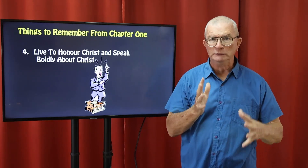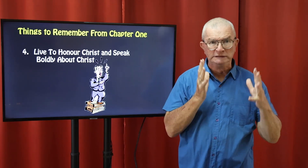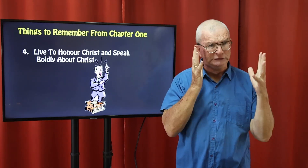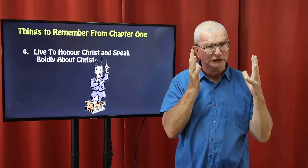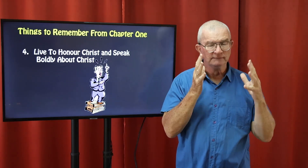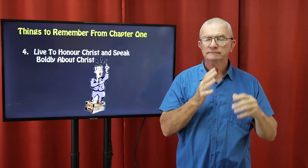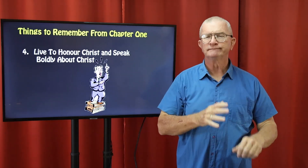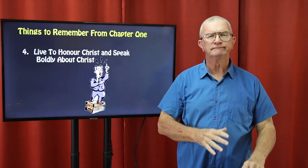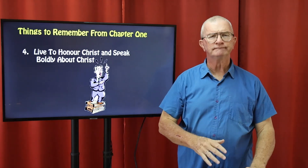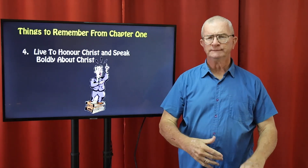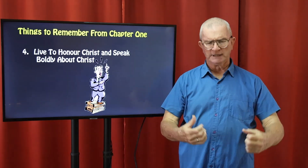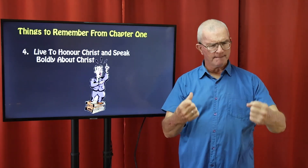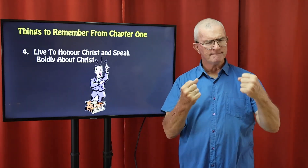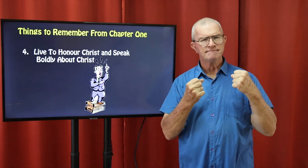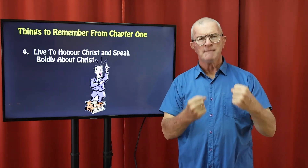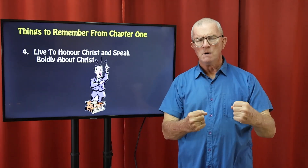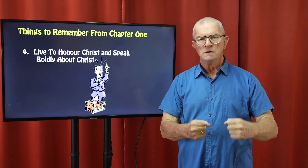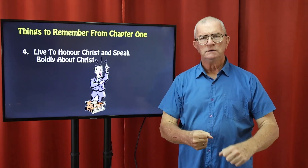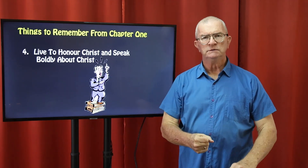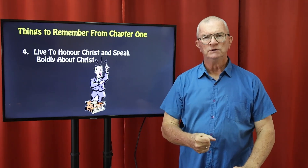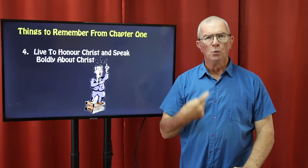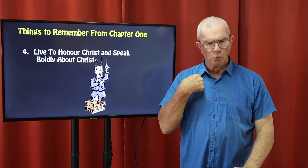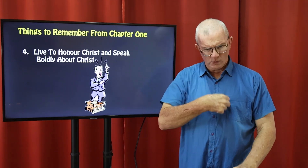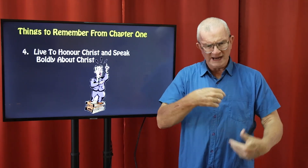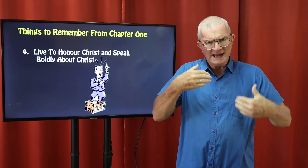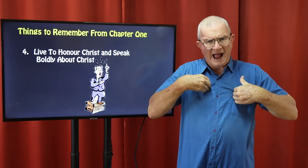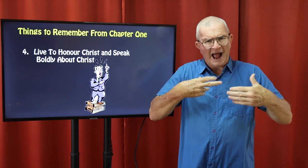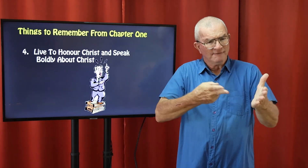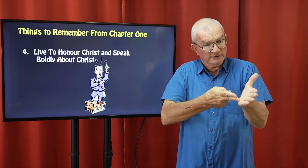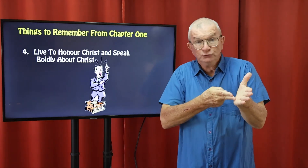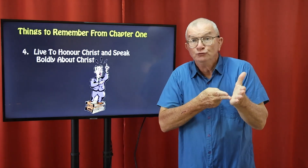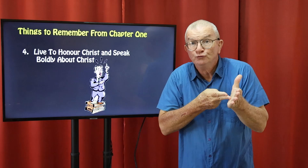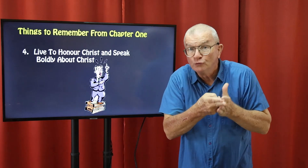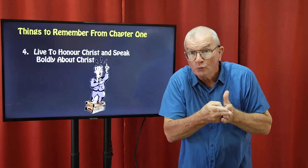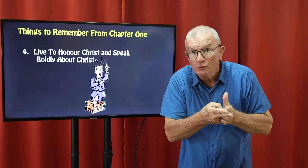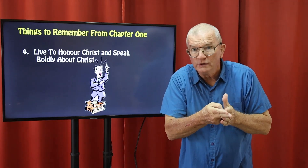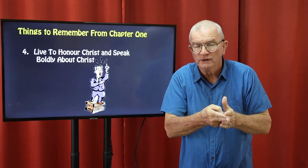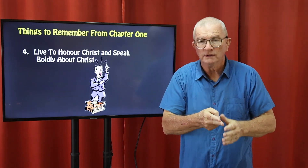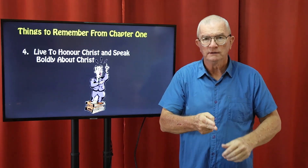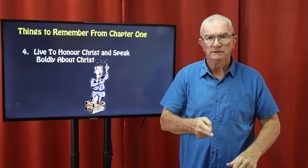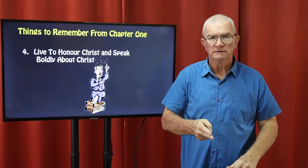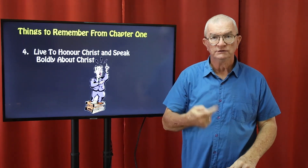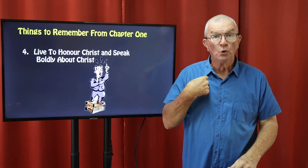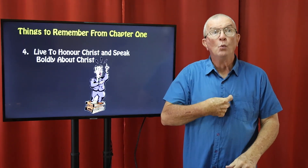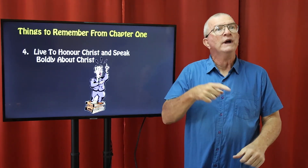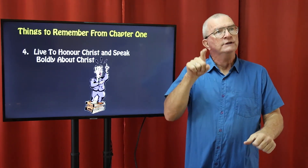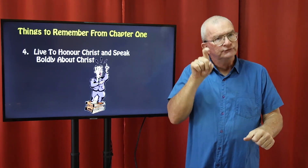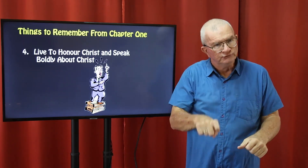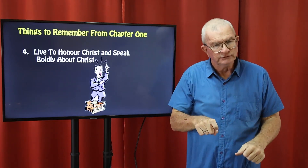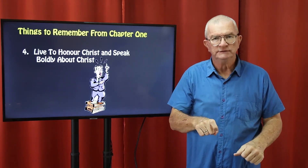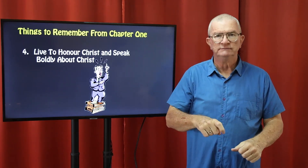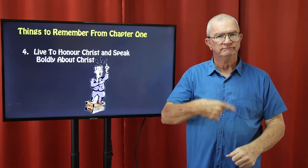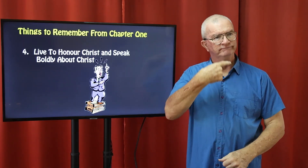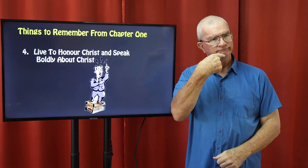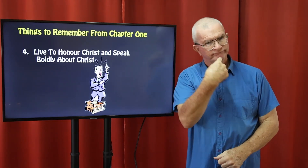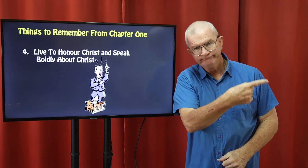to believe in God. Let's not be embarrassed. We have the truth, so we should